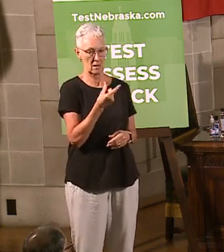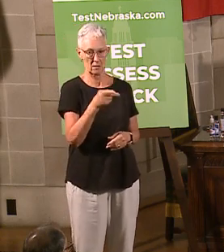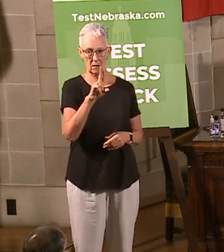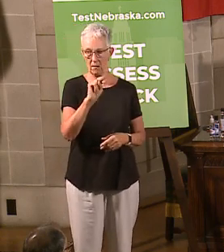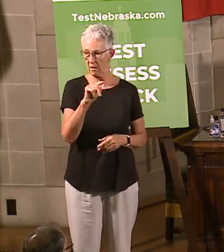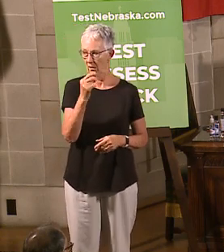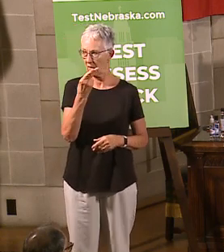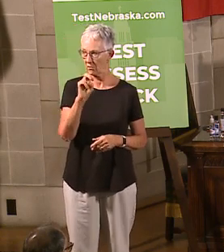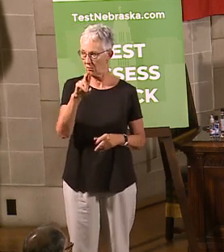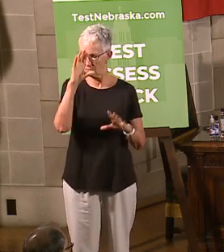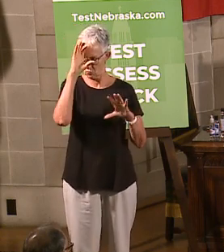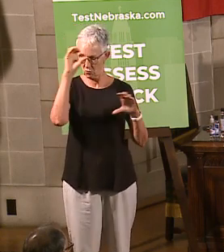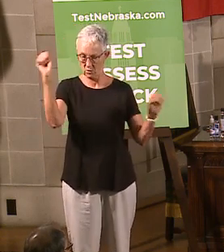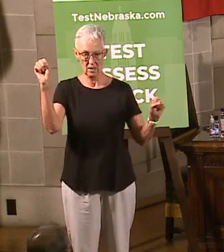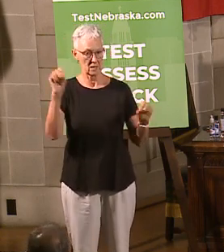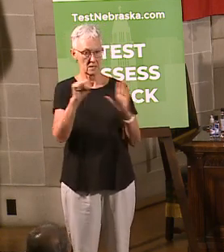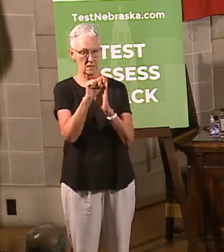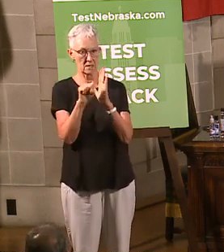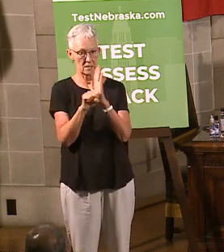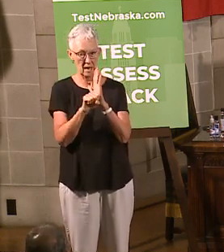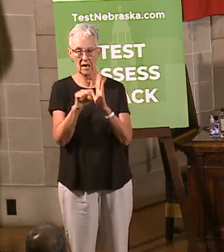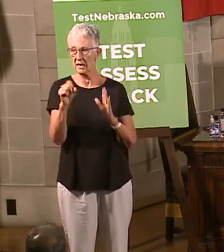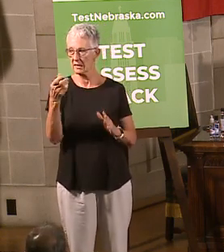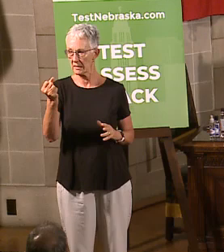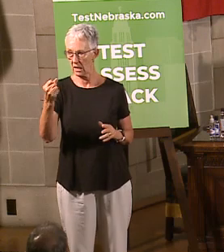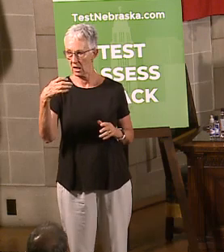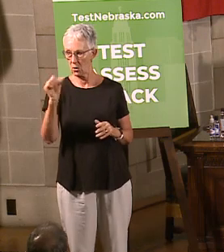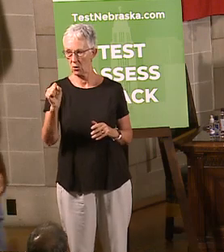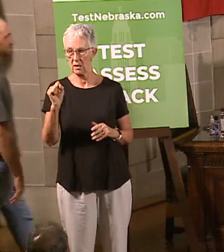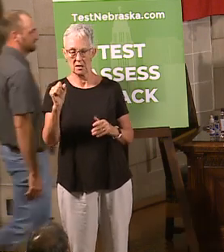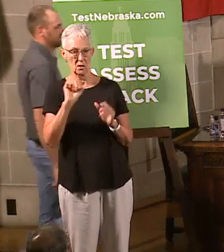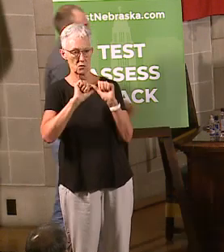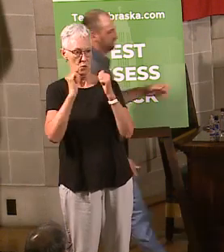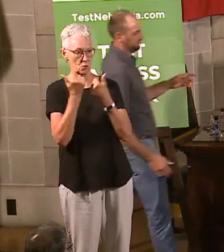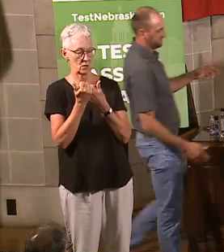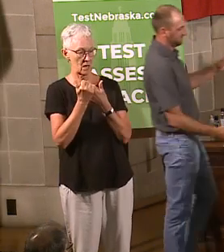State Dairy Association. So Mike, do you want to come up here and join us and please accept this proclamation?